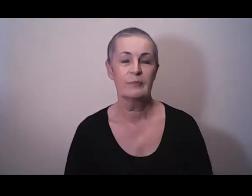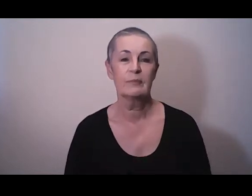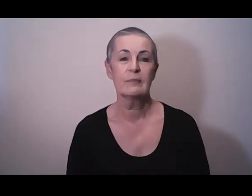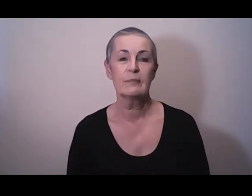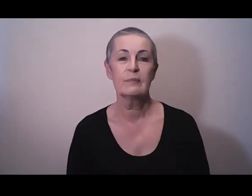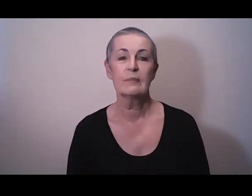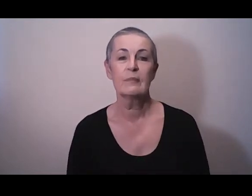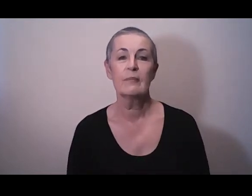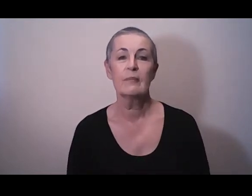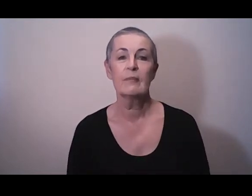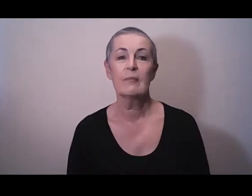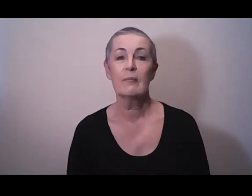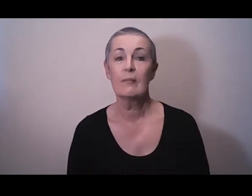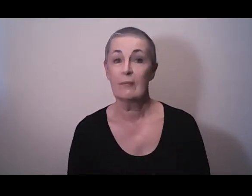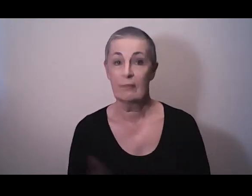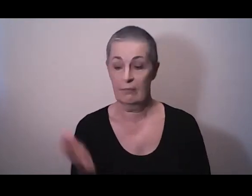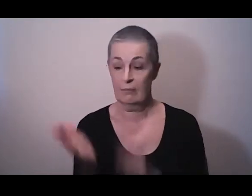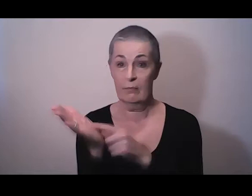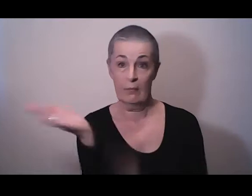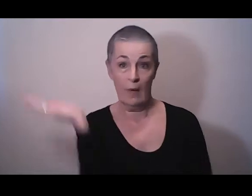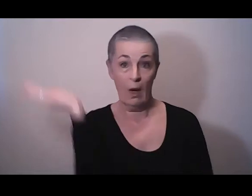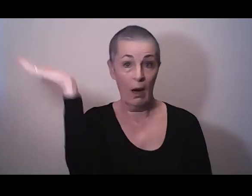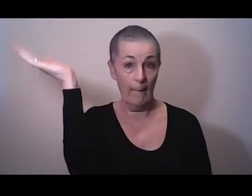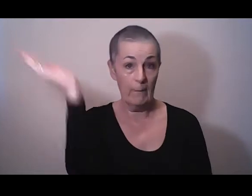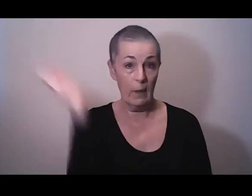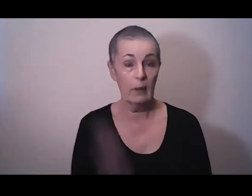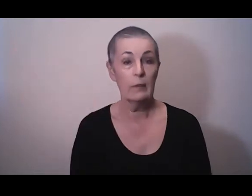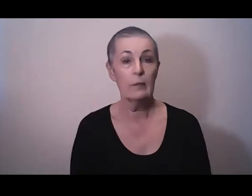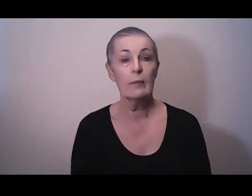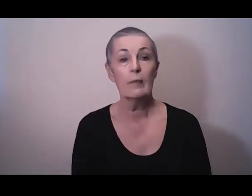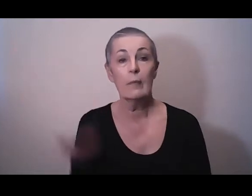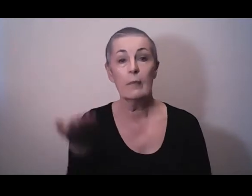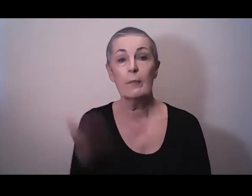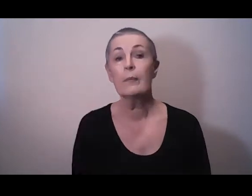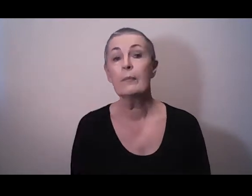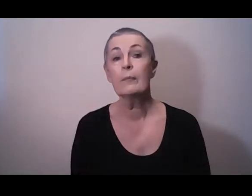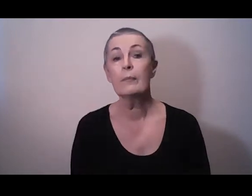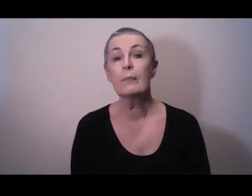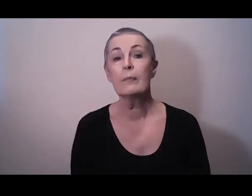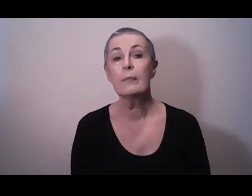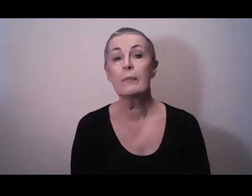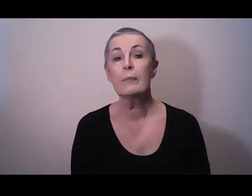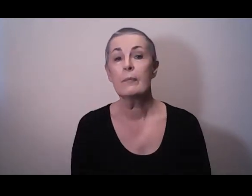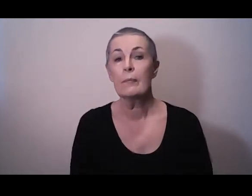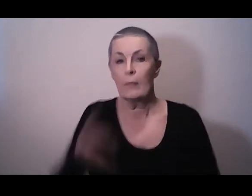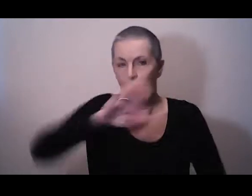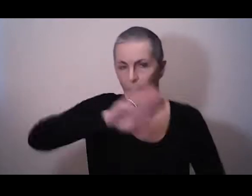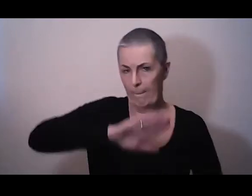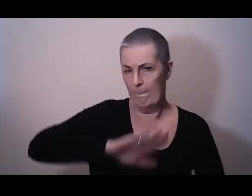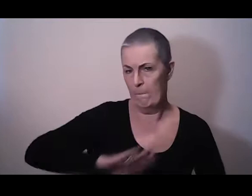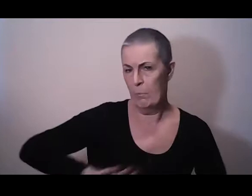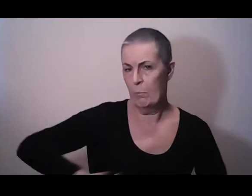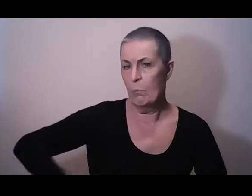So it's up there, my palm, see? And then I turn it down and like I push the energy